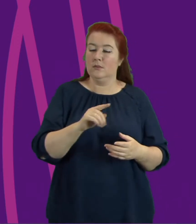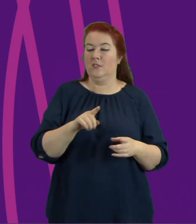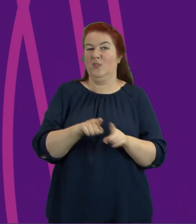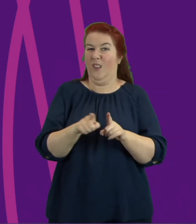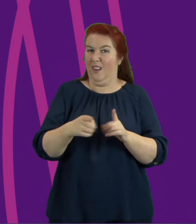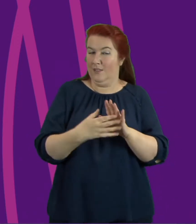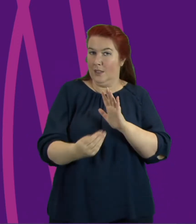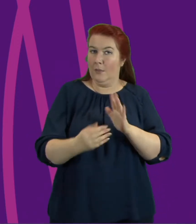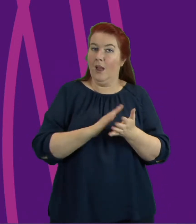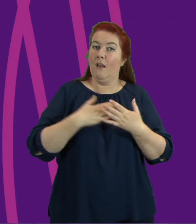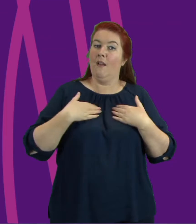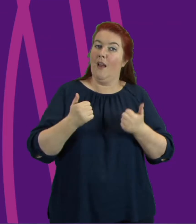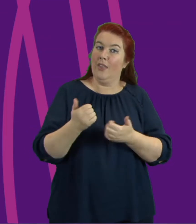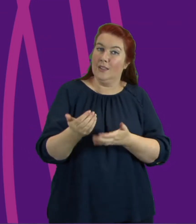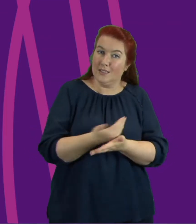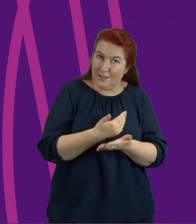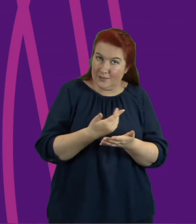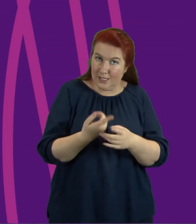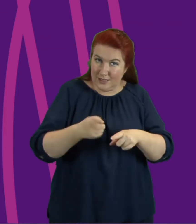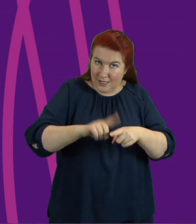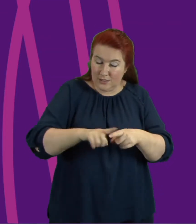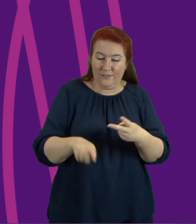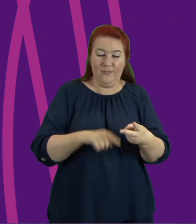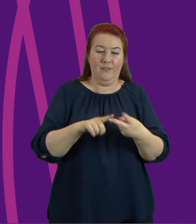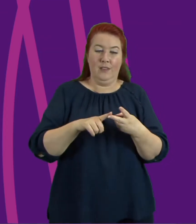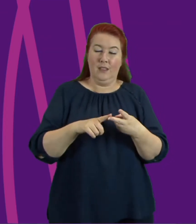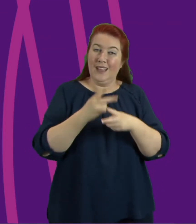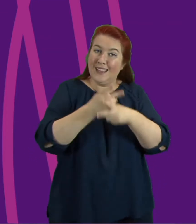Executive, the Care Inspectorate and